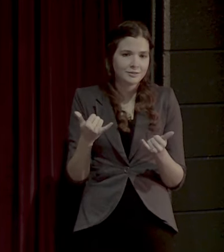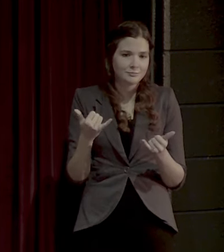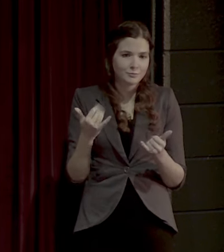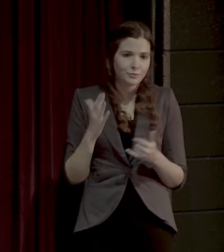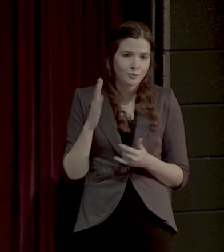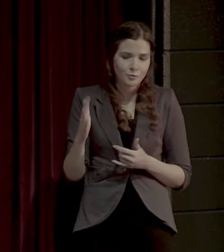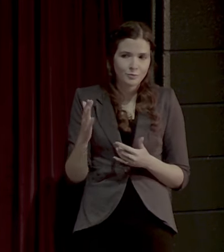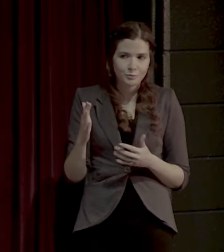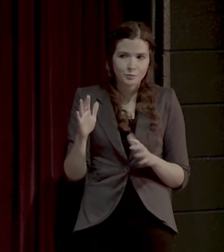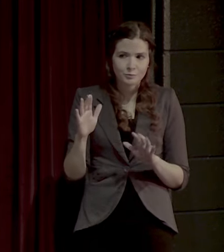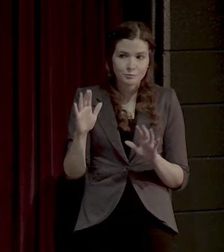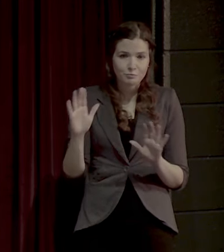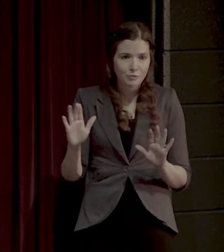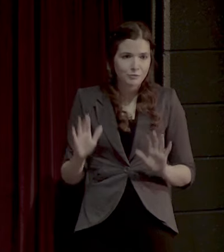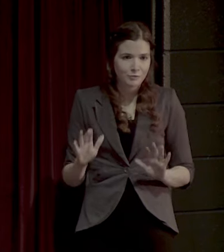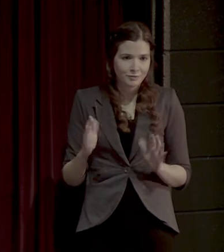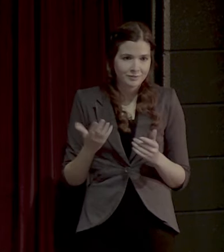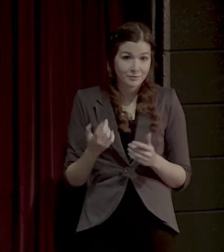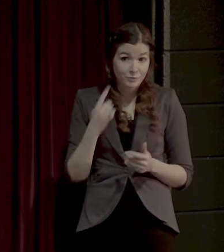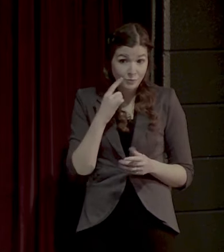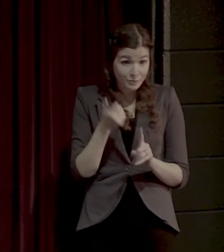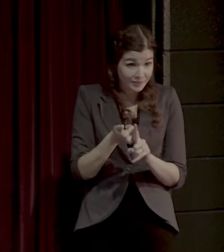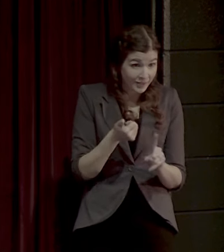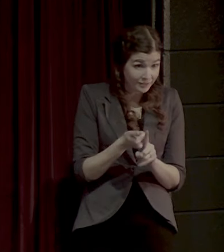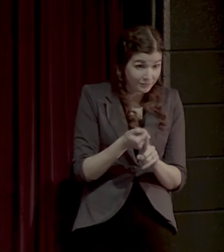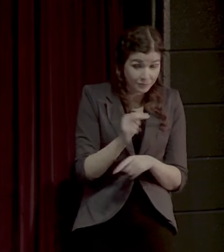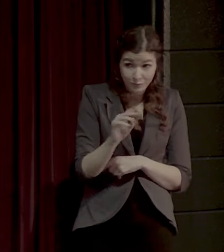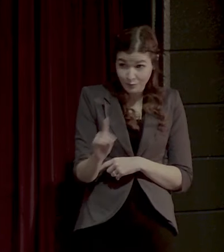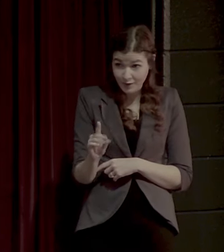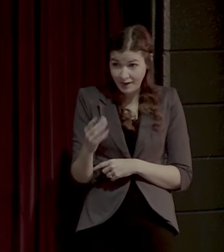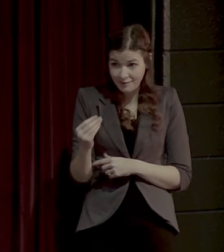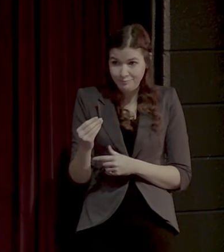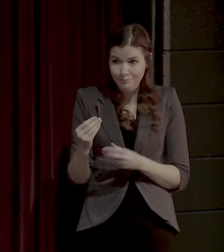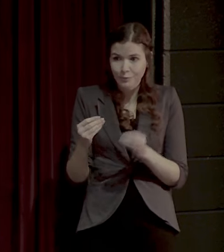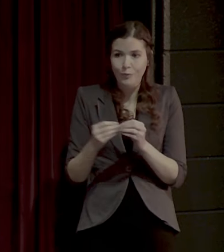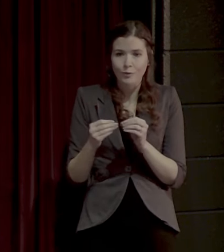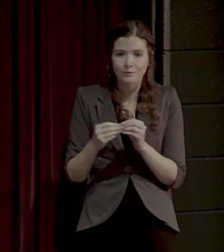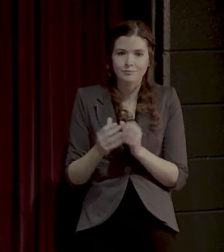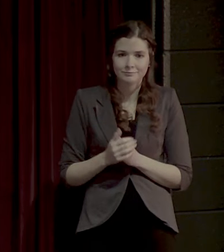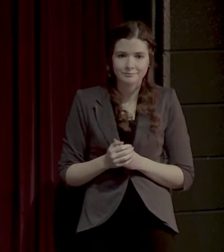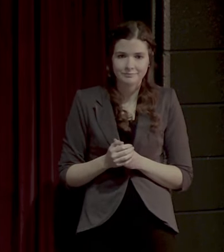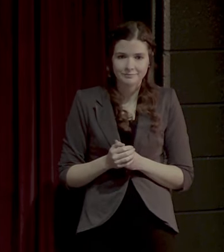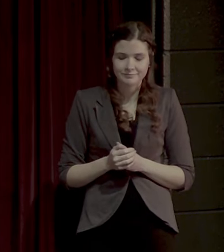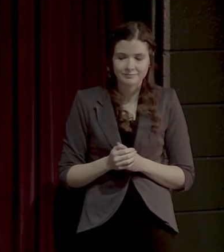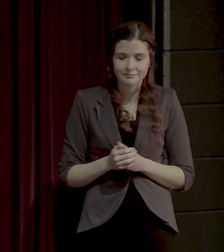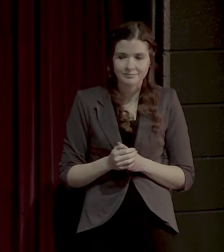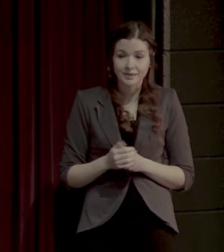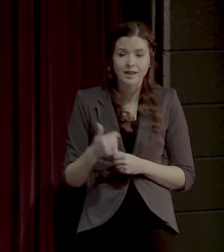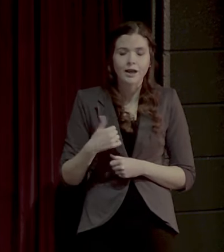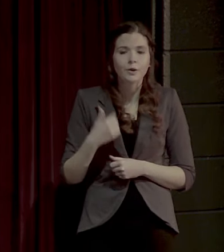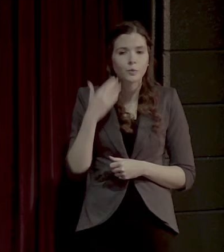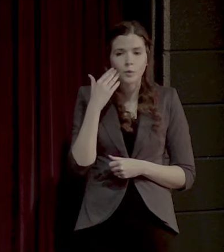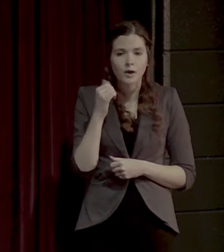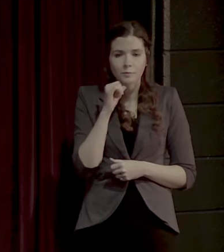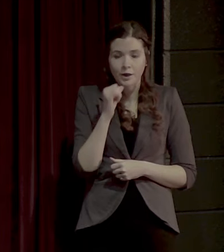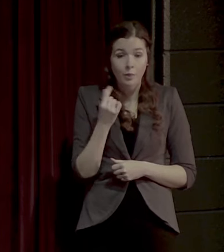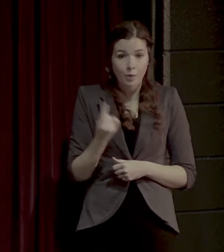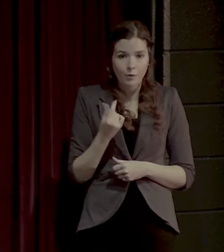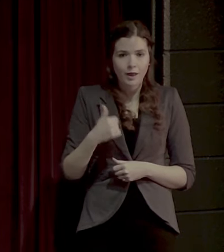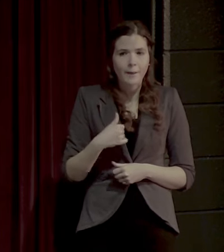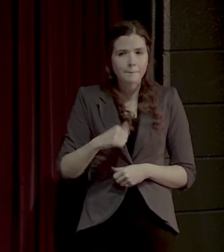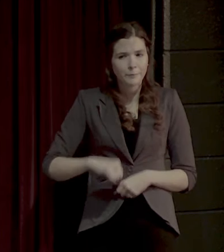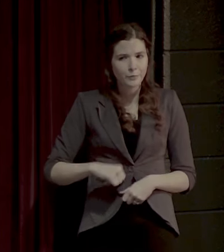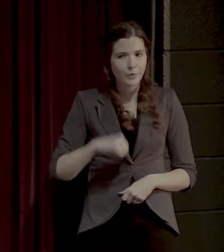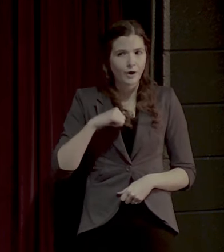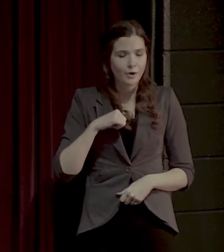great things for yourselves, for North Dakota, and beyond. I know that I'm not alone in the pride I take from